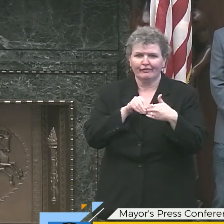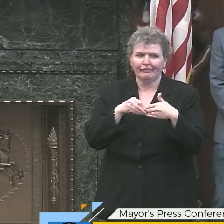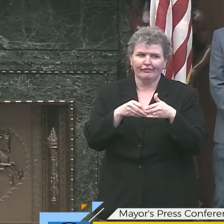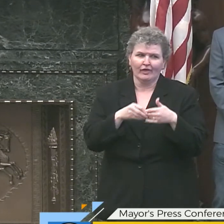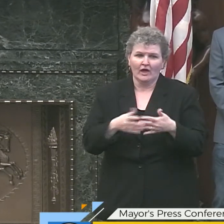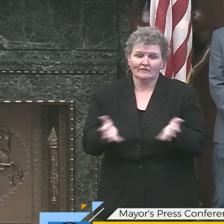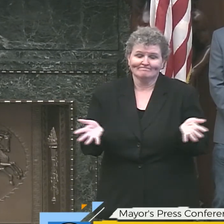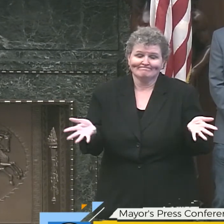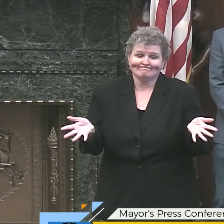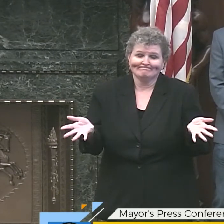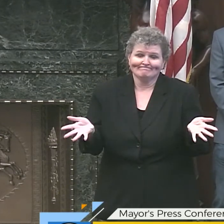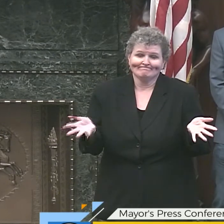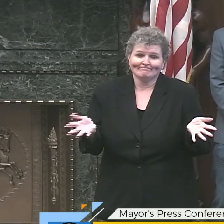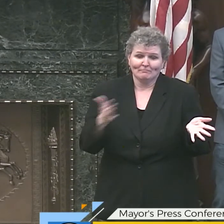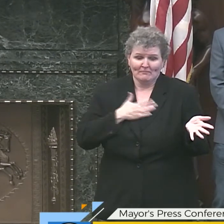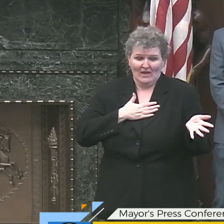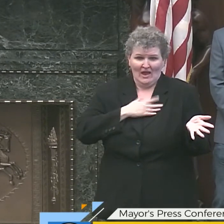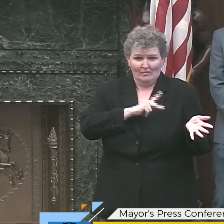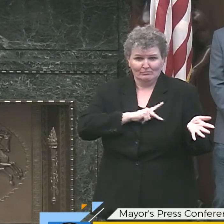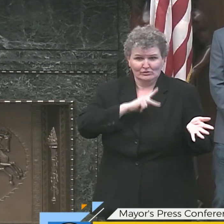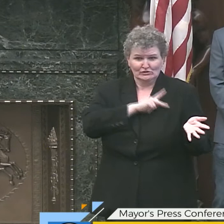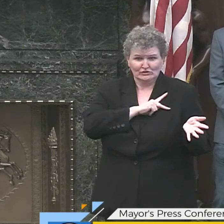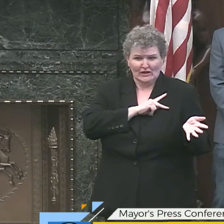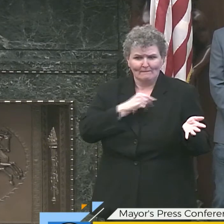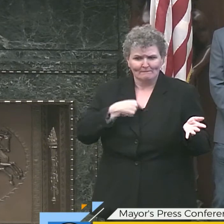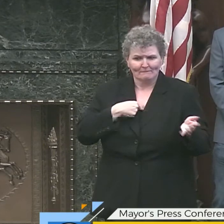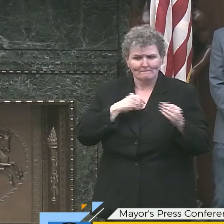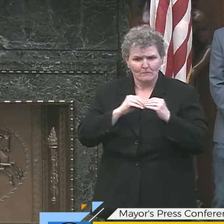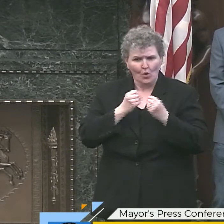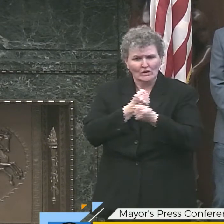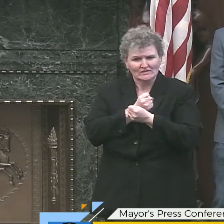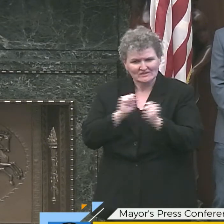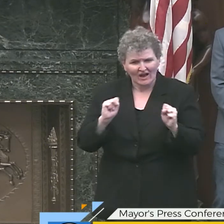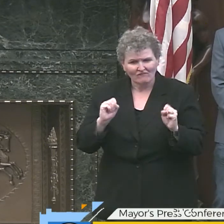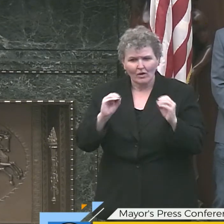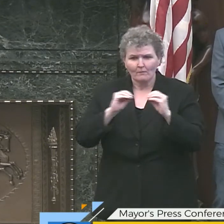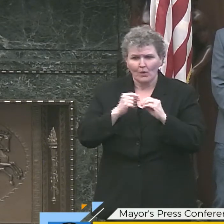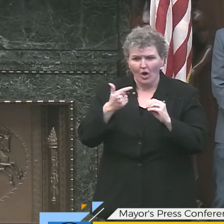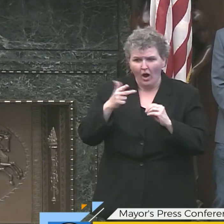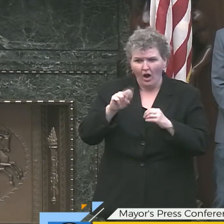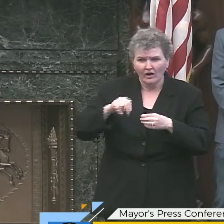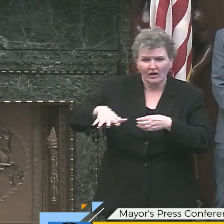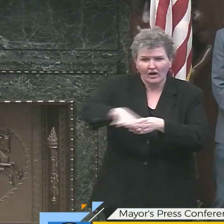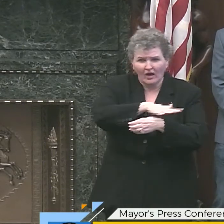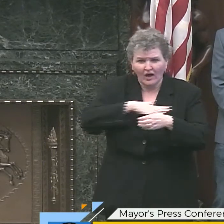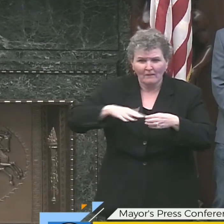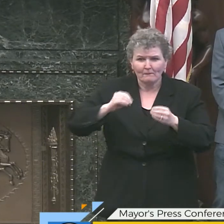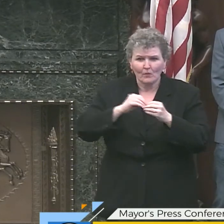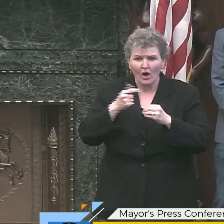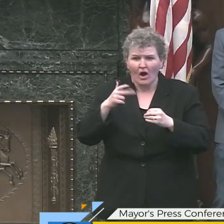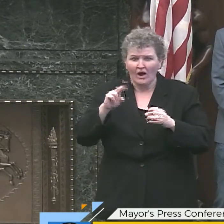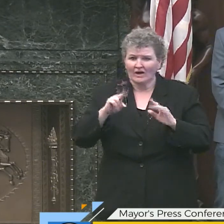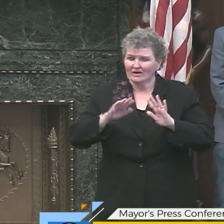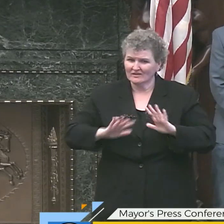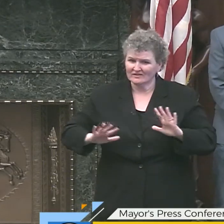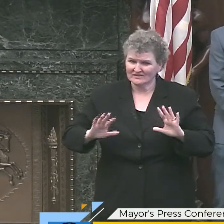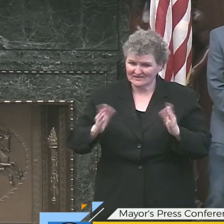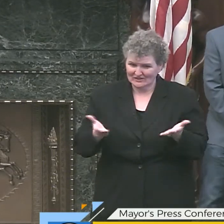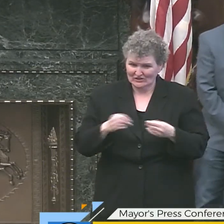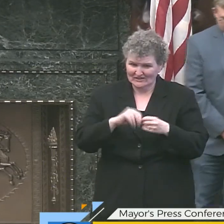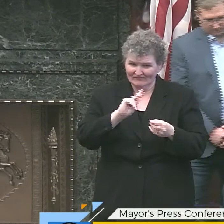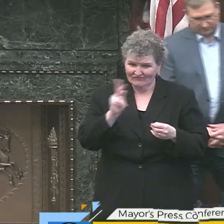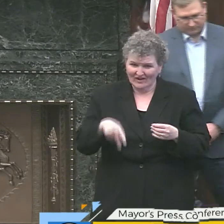concern about the more guns in our society, the more guns in our city, the more problems we have. Thank you.